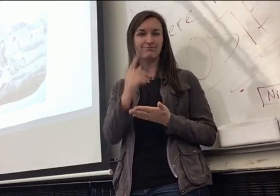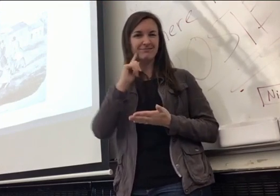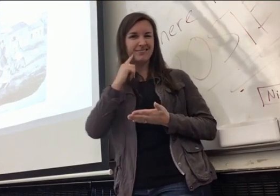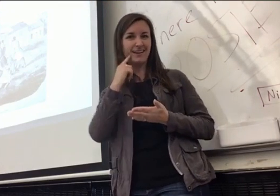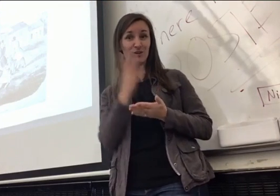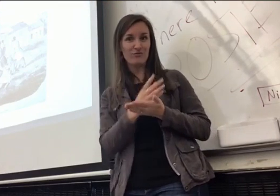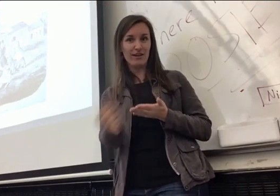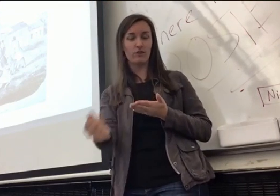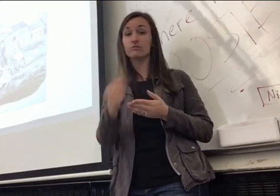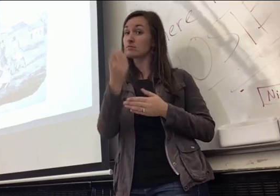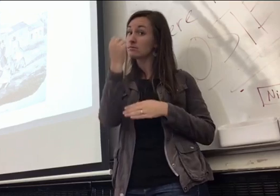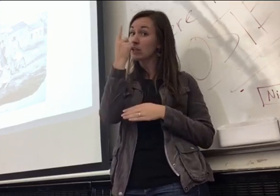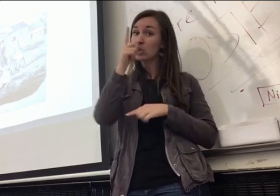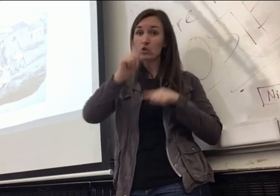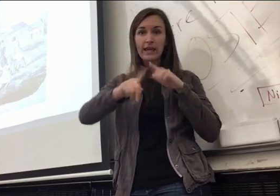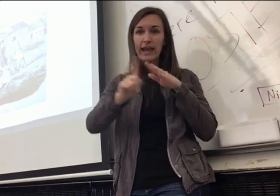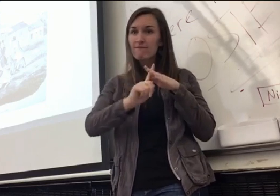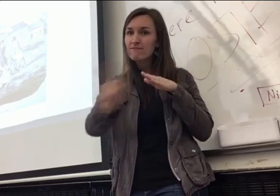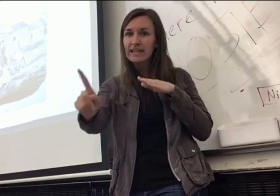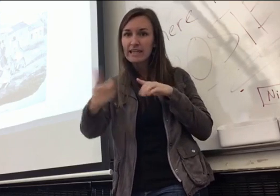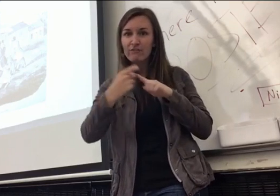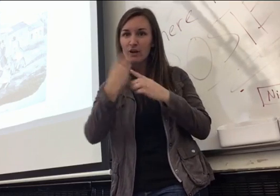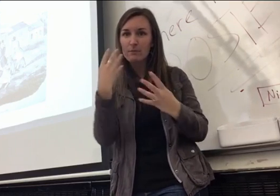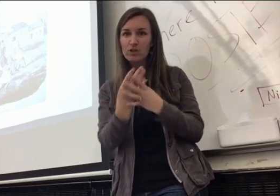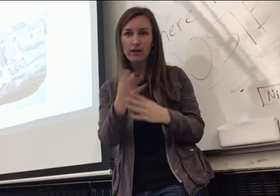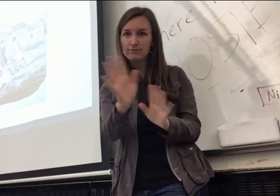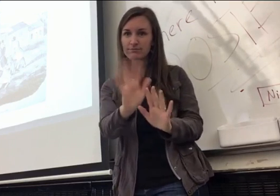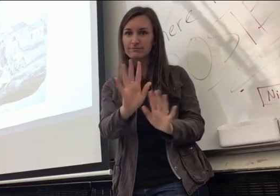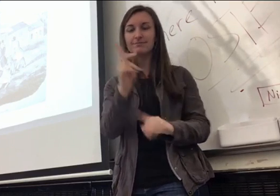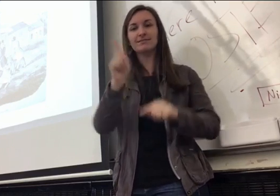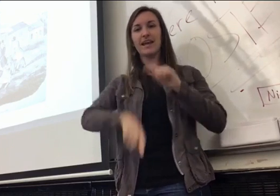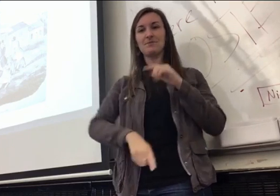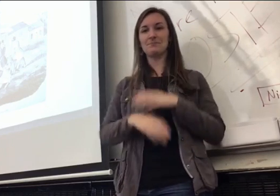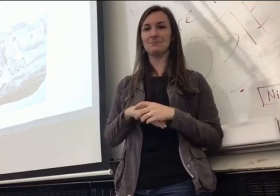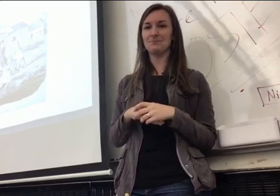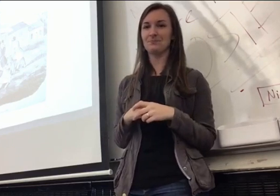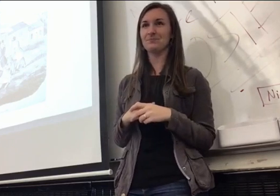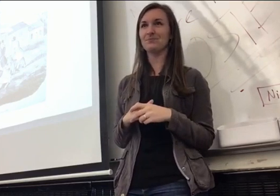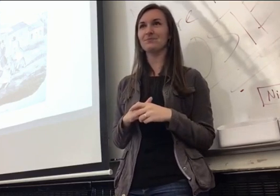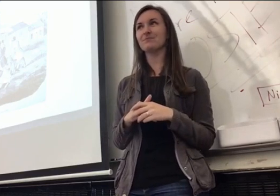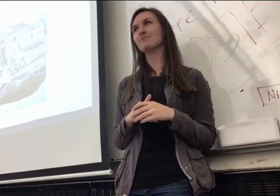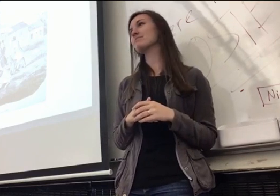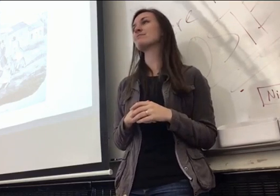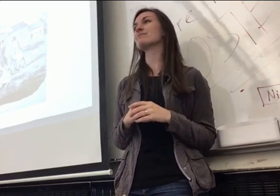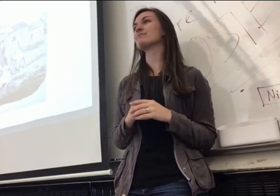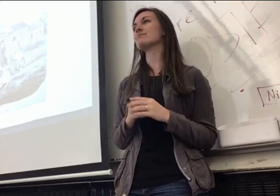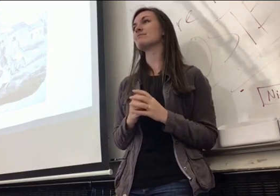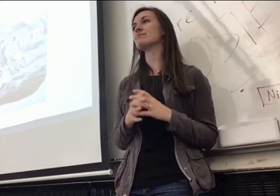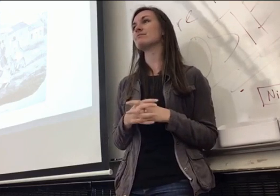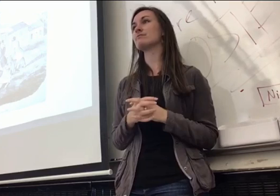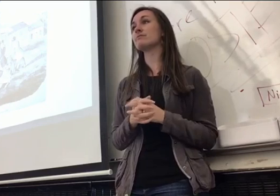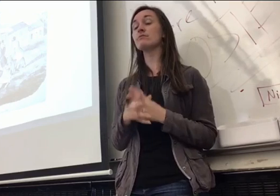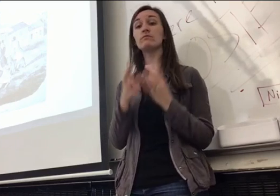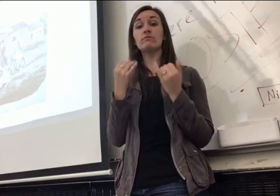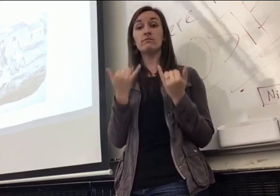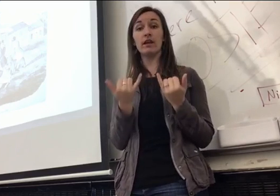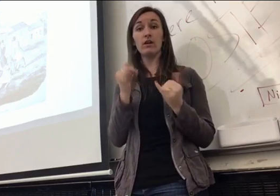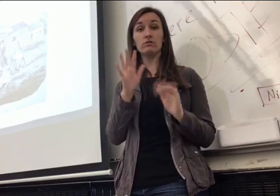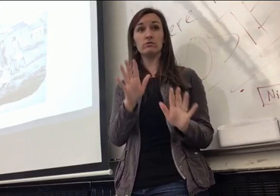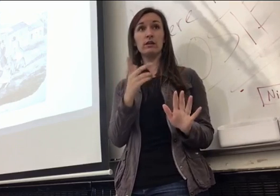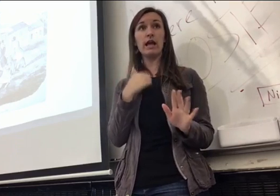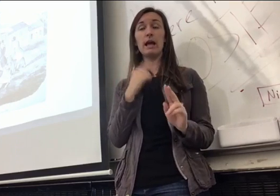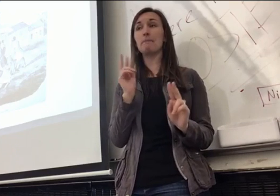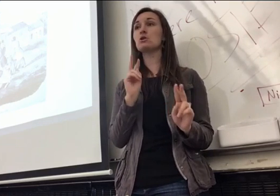cannot flee from jail or be one of those people. Okay, you have to go to jail. All right? Okay, now I'm looking around